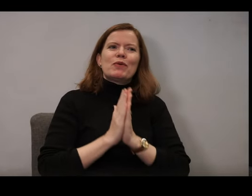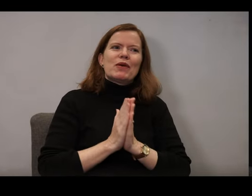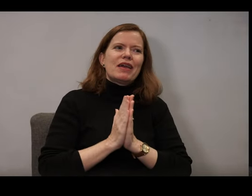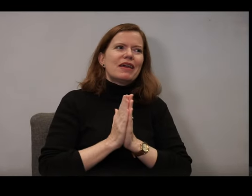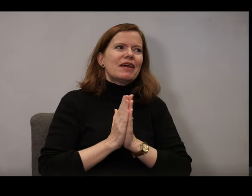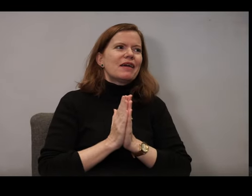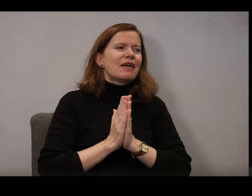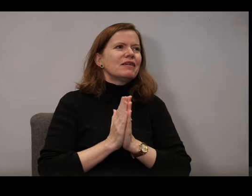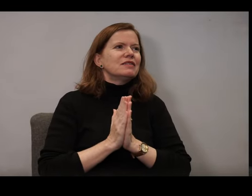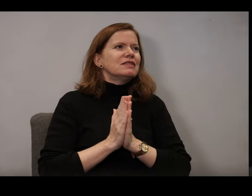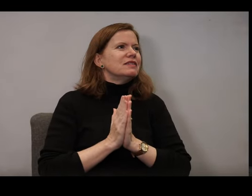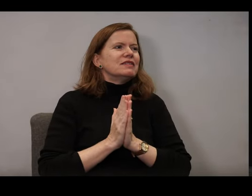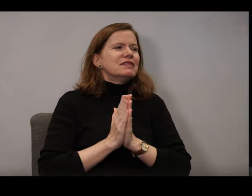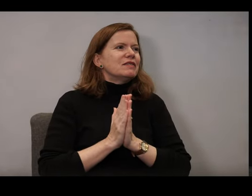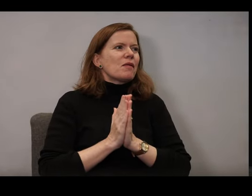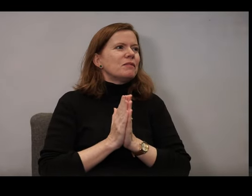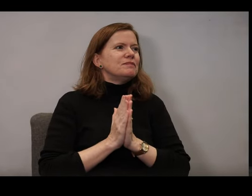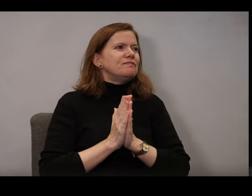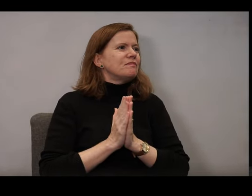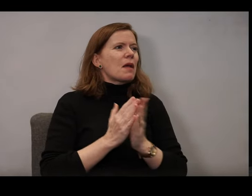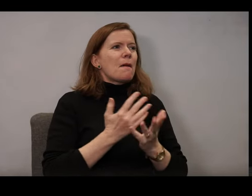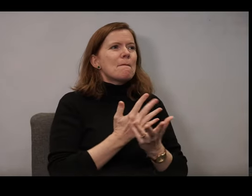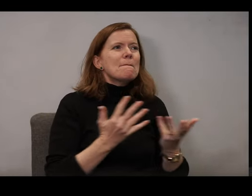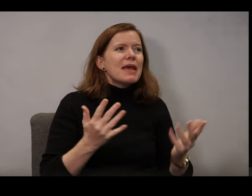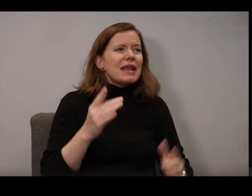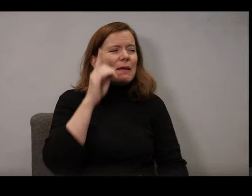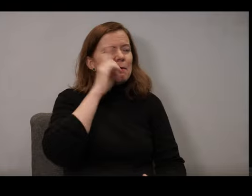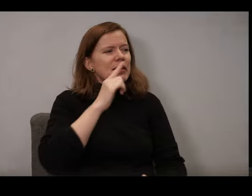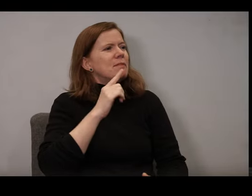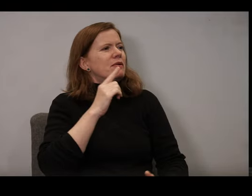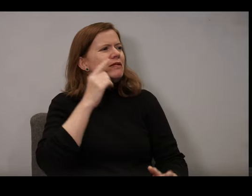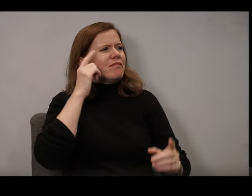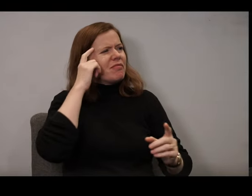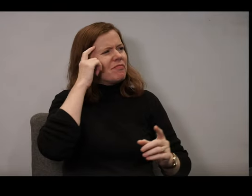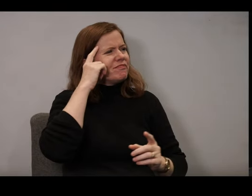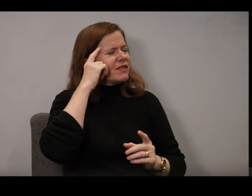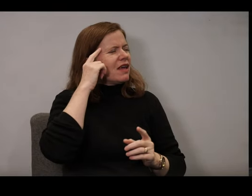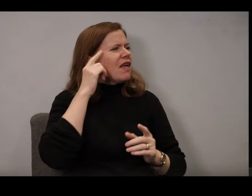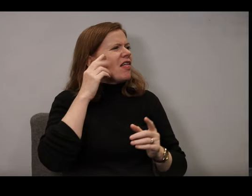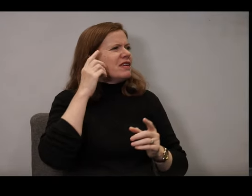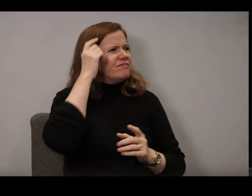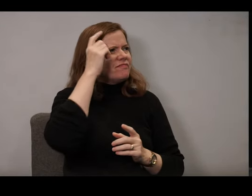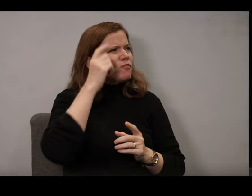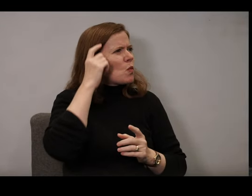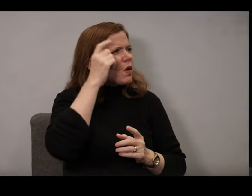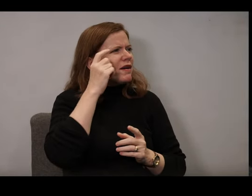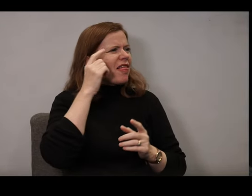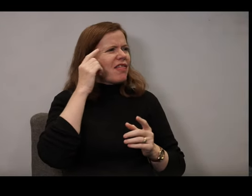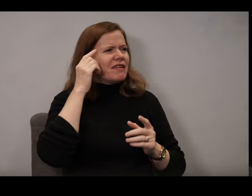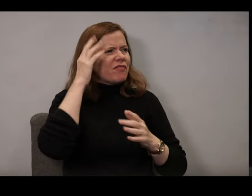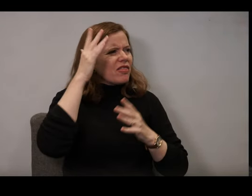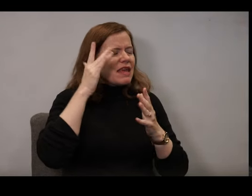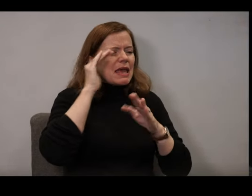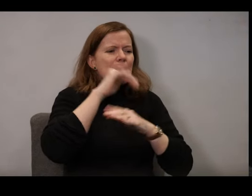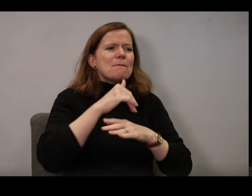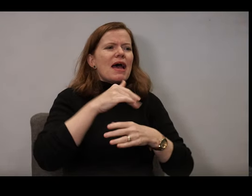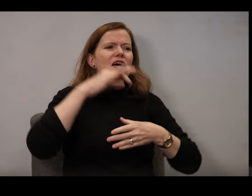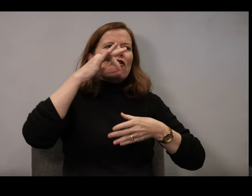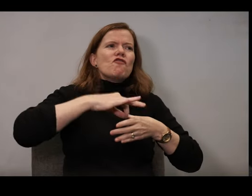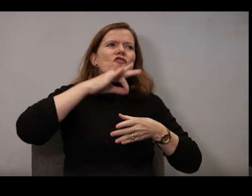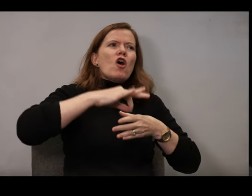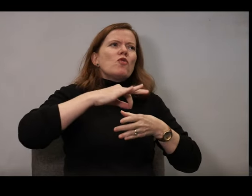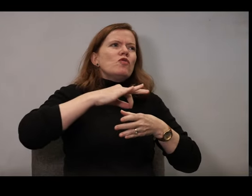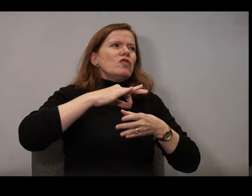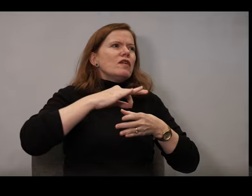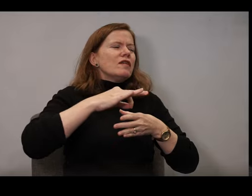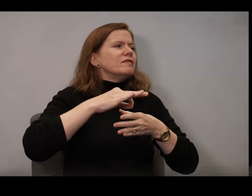our minds is the referendum and also the Aboriginal and Torres Strait Islander people. So we're going to pray